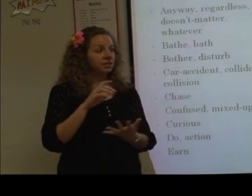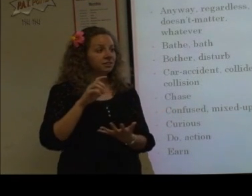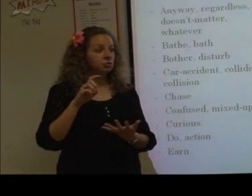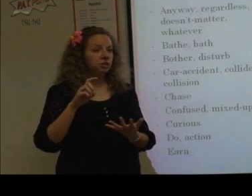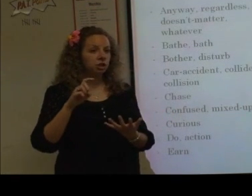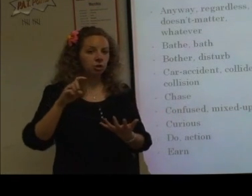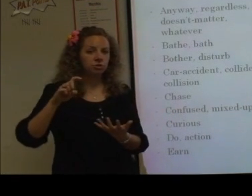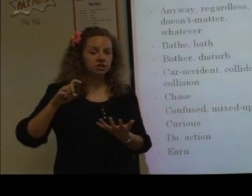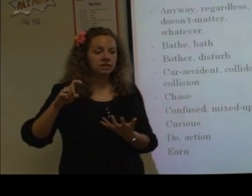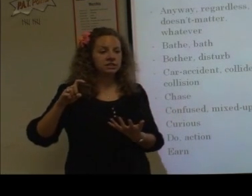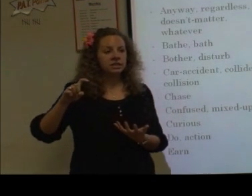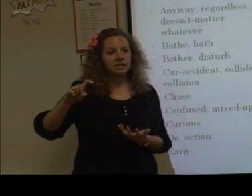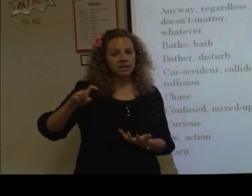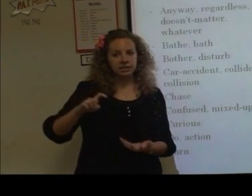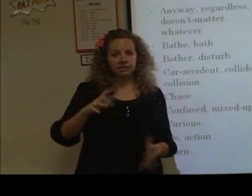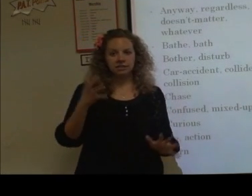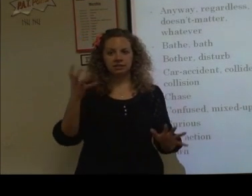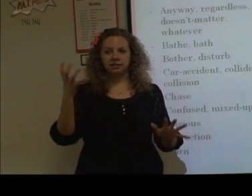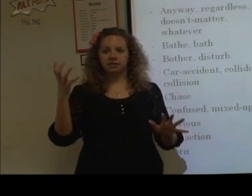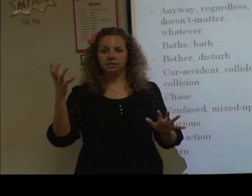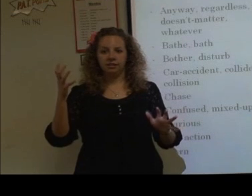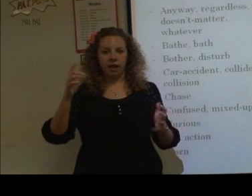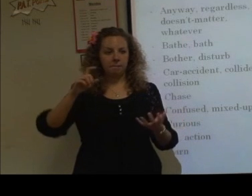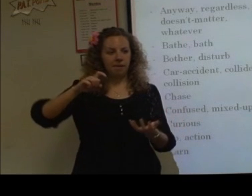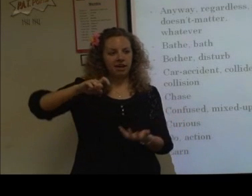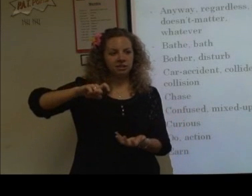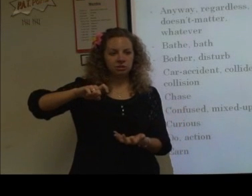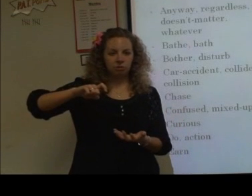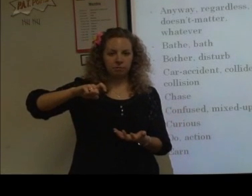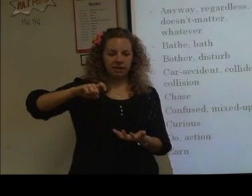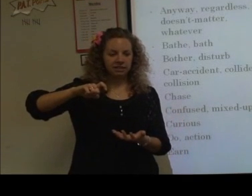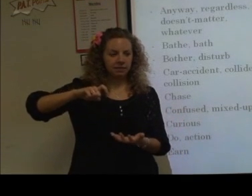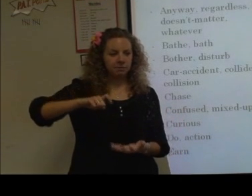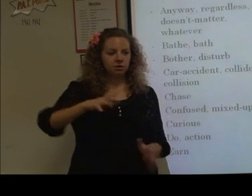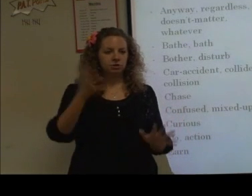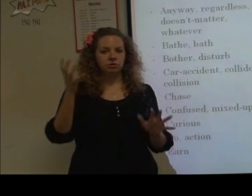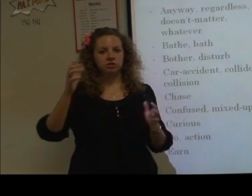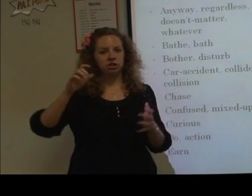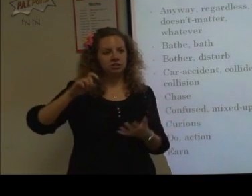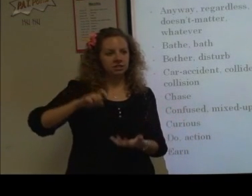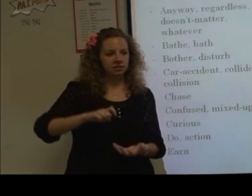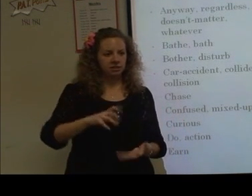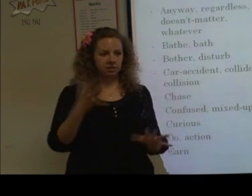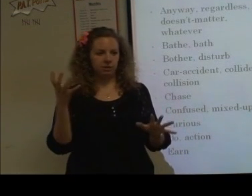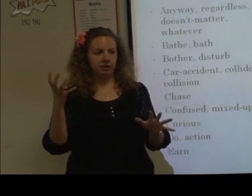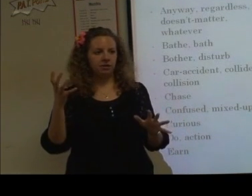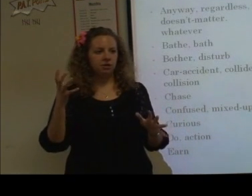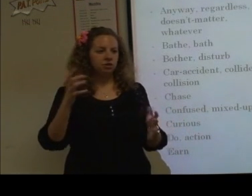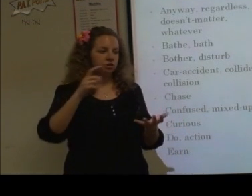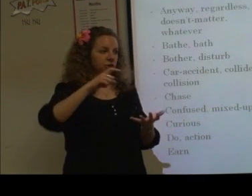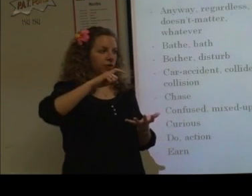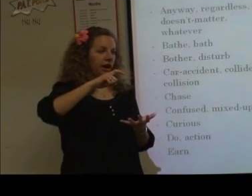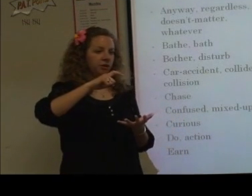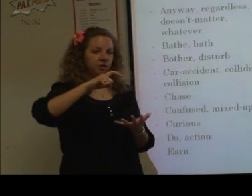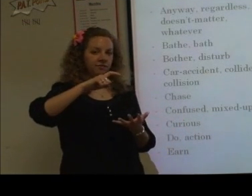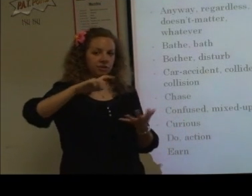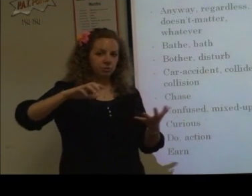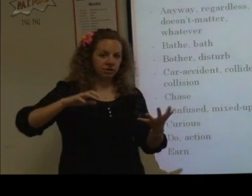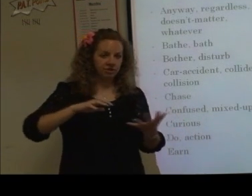sign that's really close to this is a mess or messed up. So it starts this way. So how you have this one and then